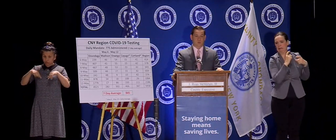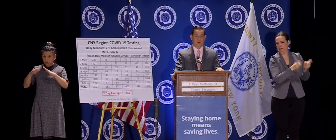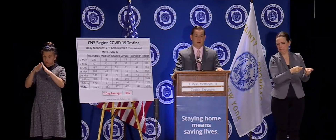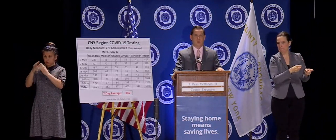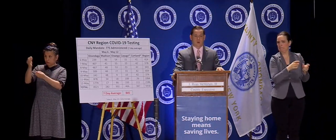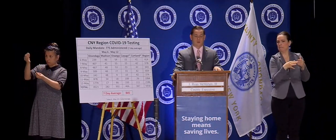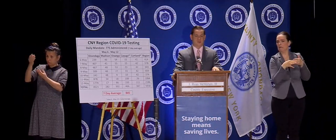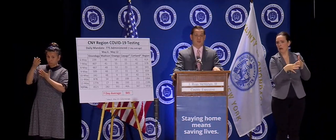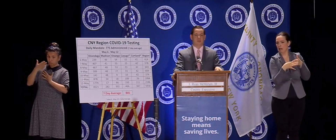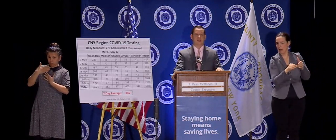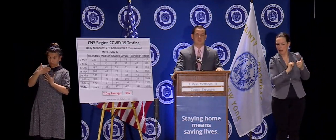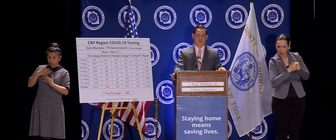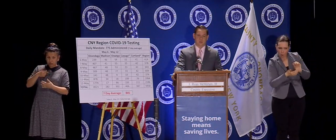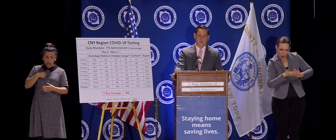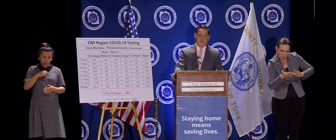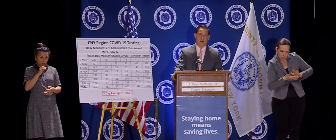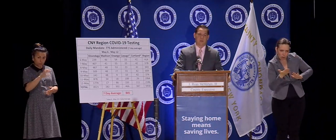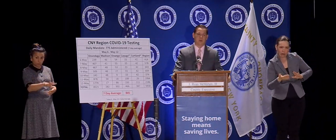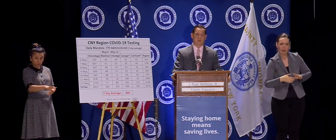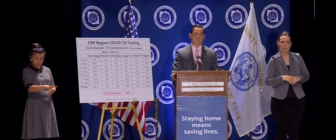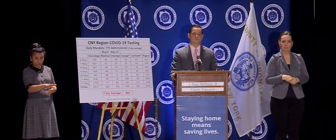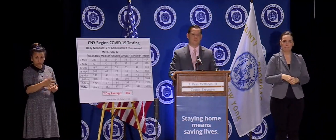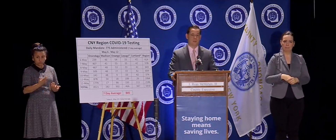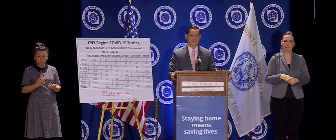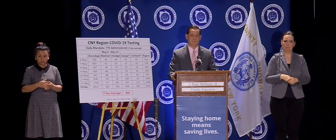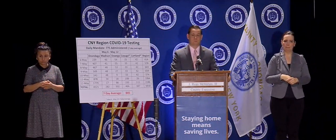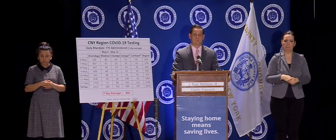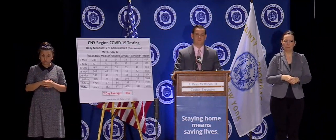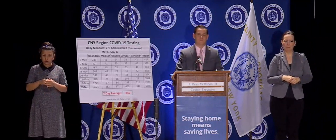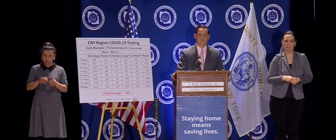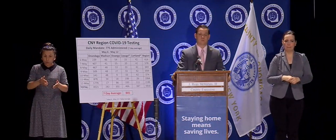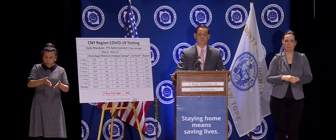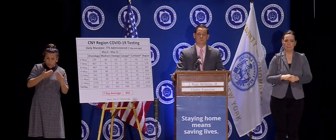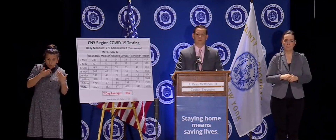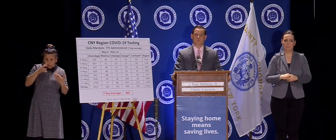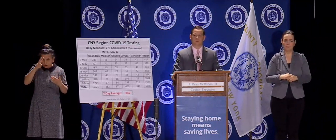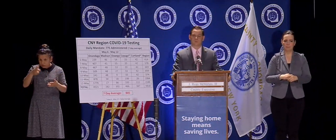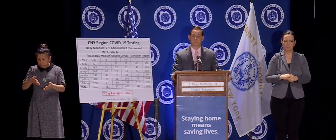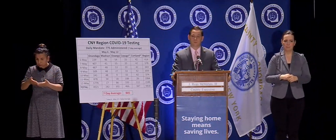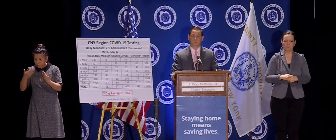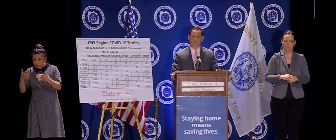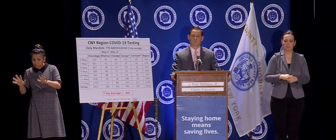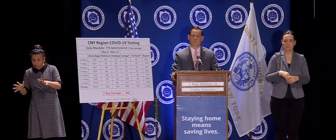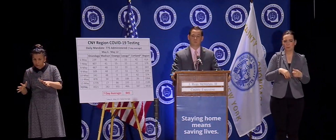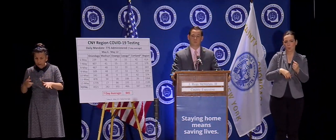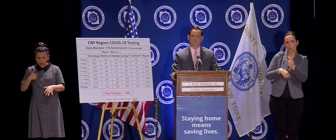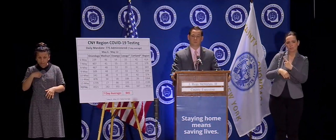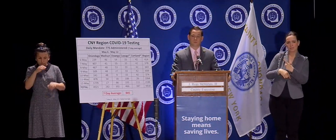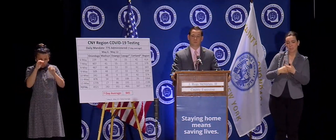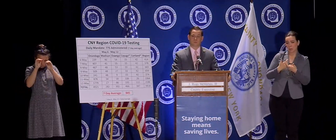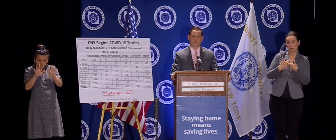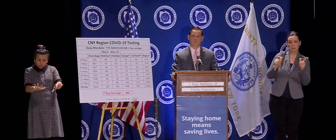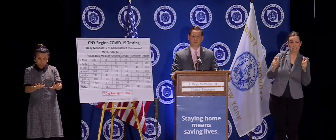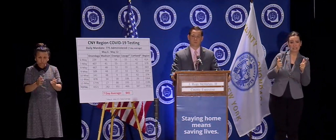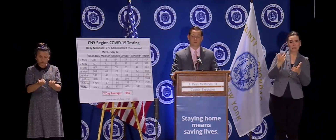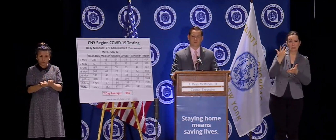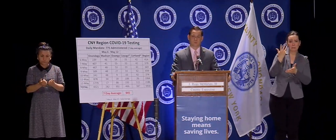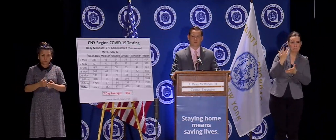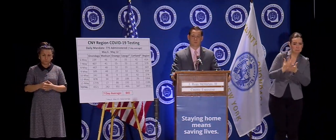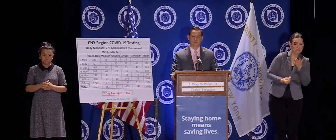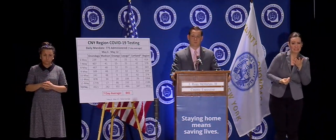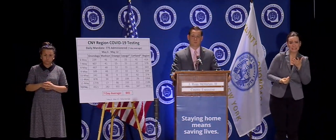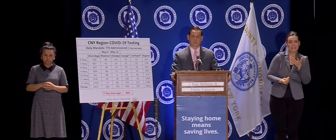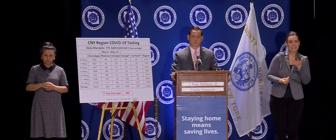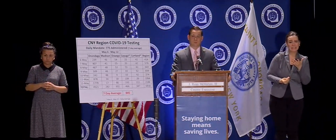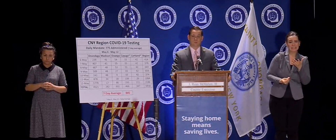with phase one, or if just a piece of their business can operate. What's the biggest missing component that you wish you could tell businesses? For businesses that are